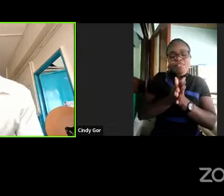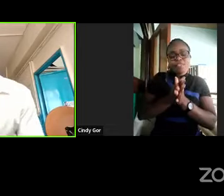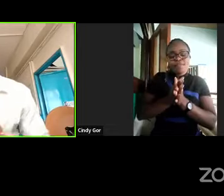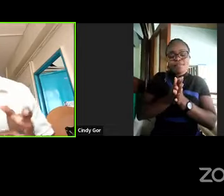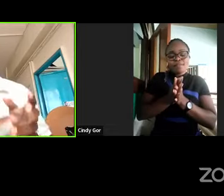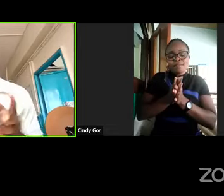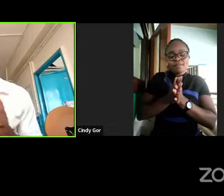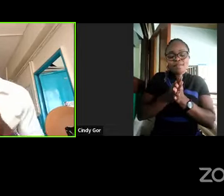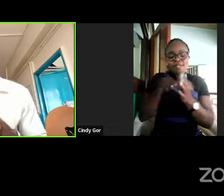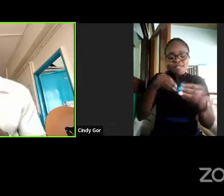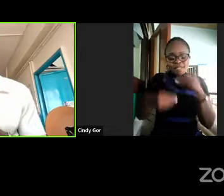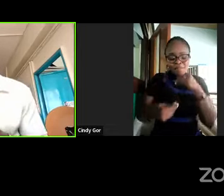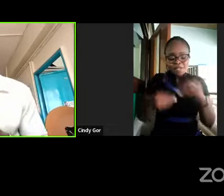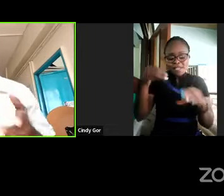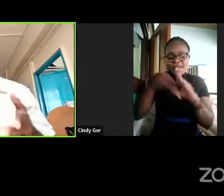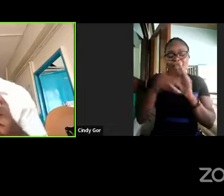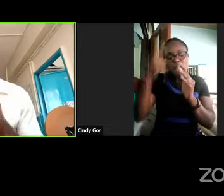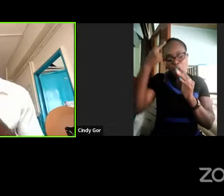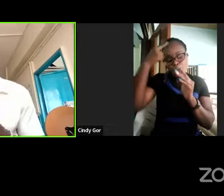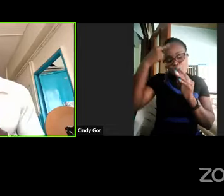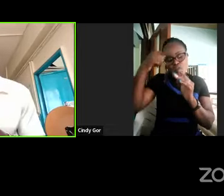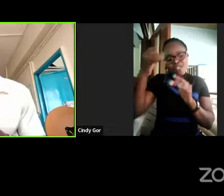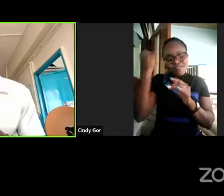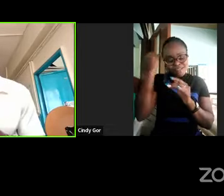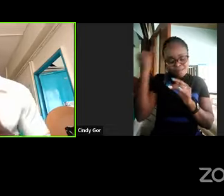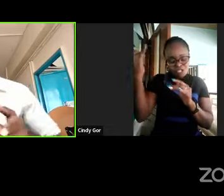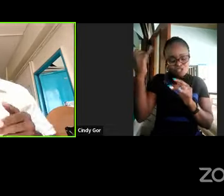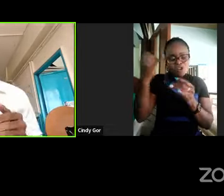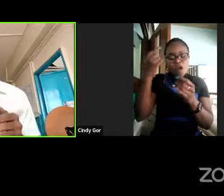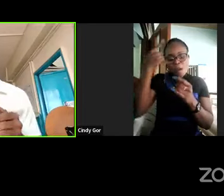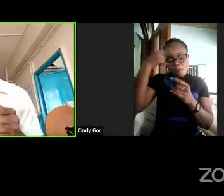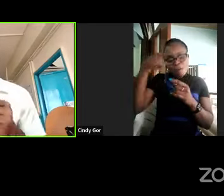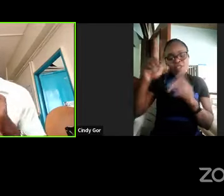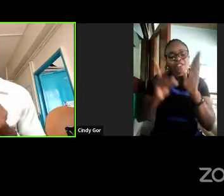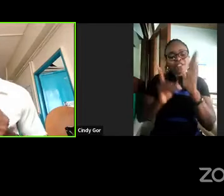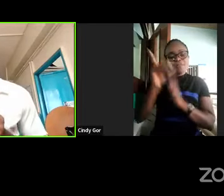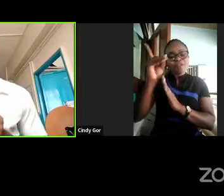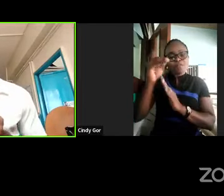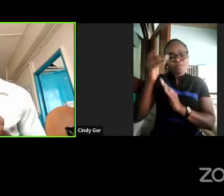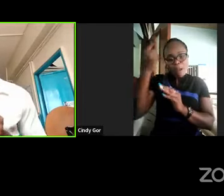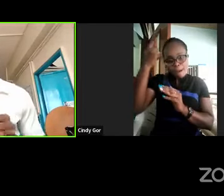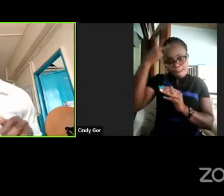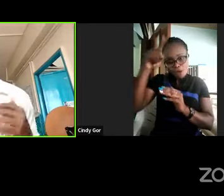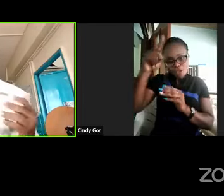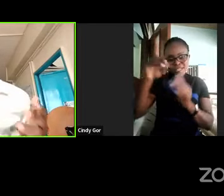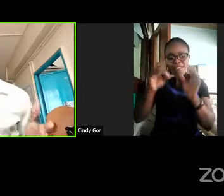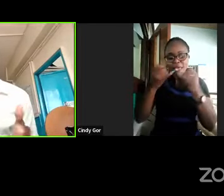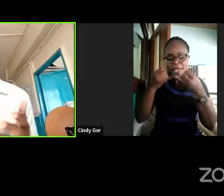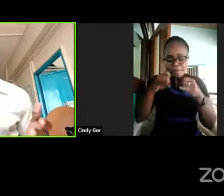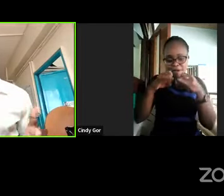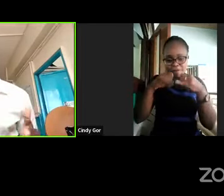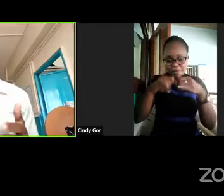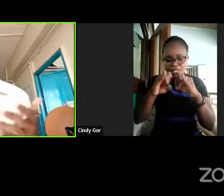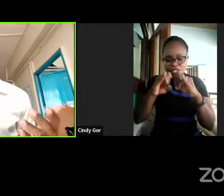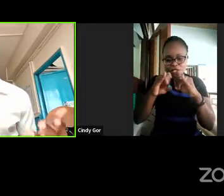development, policy implementation, policy reviews, and also policy oversights, it will be easy, and it will ensure